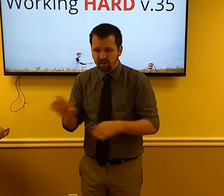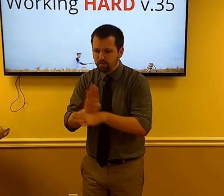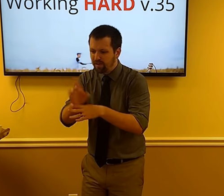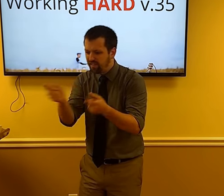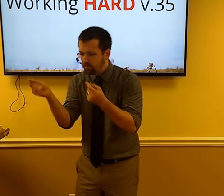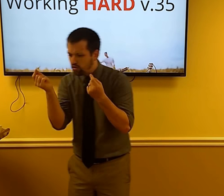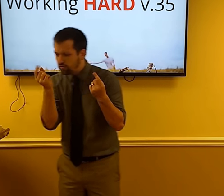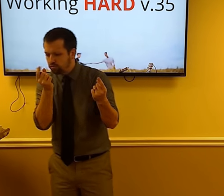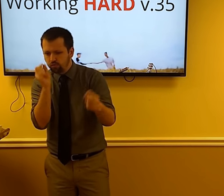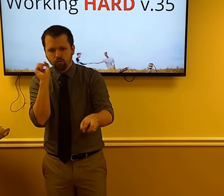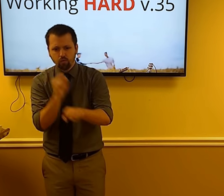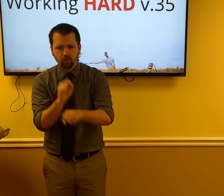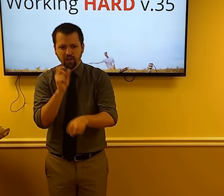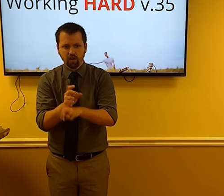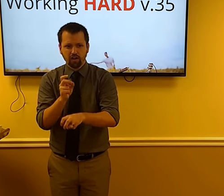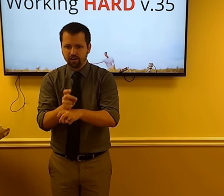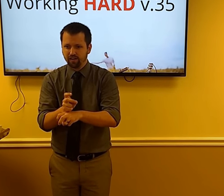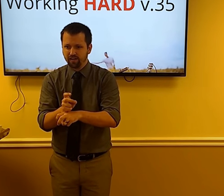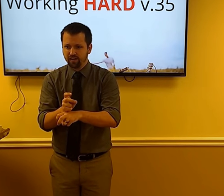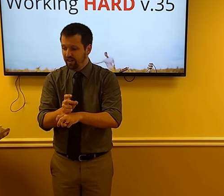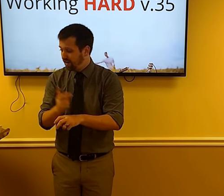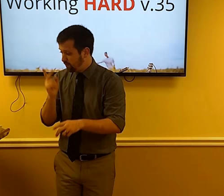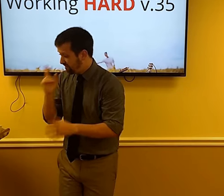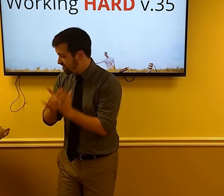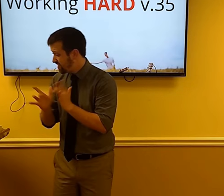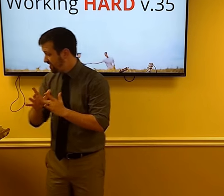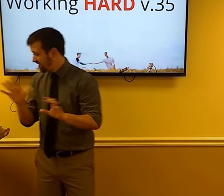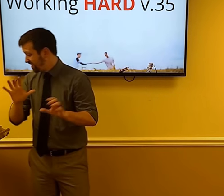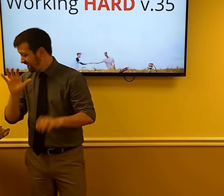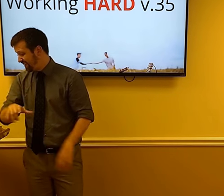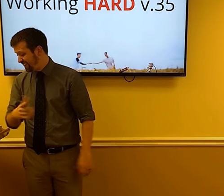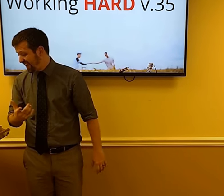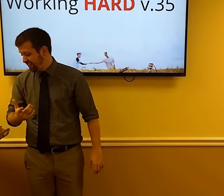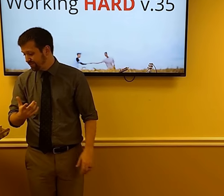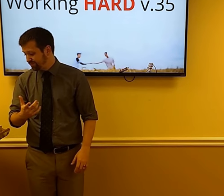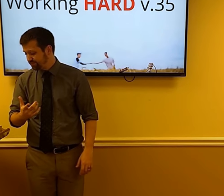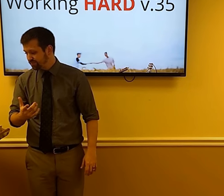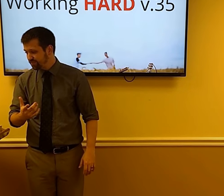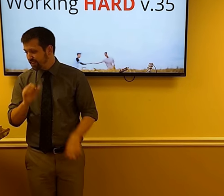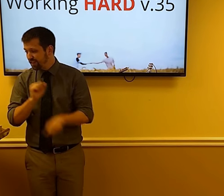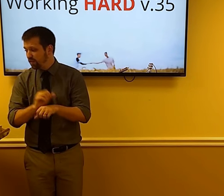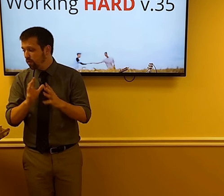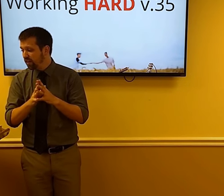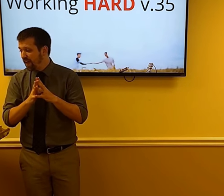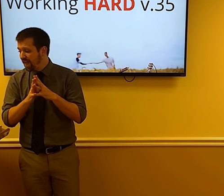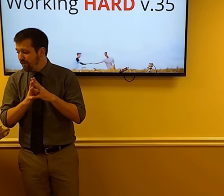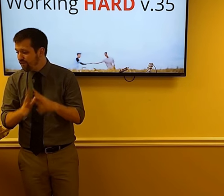need to be busy working hard. And we see Jesus did that. He worked